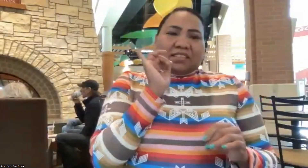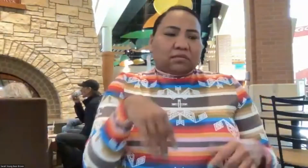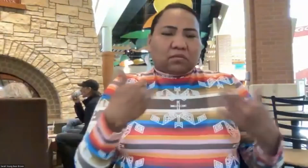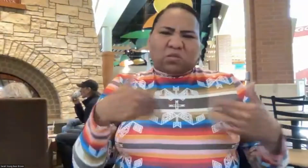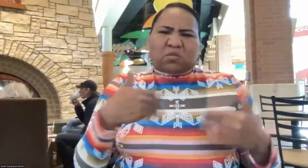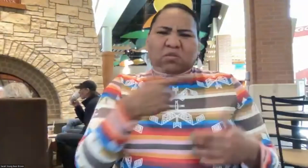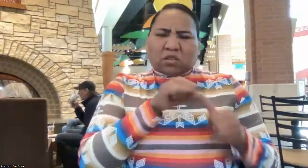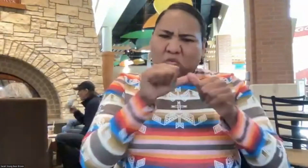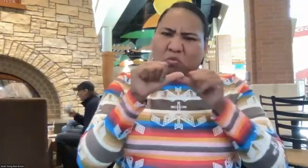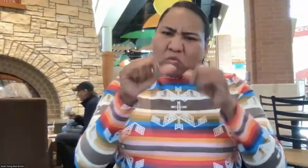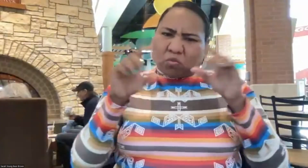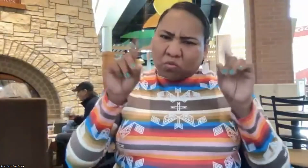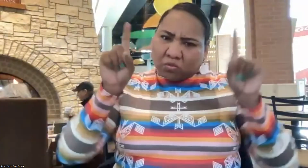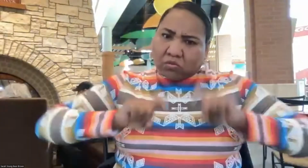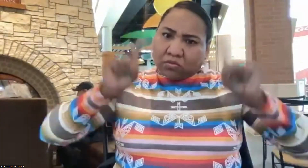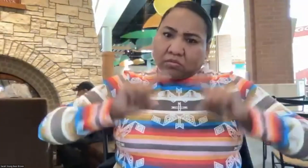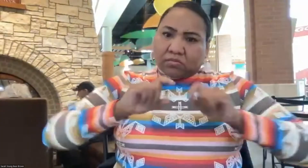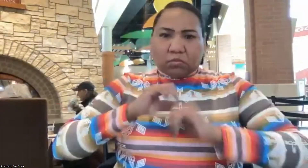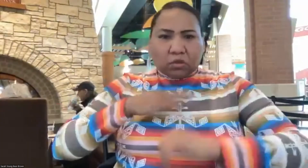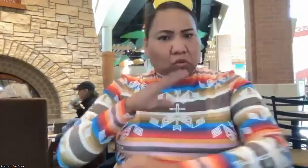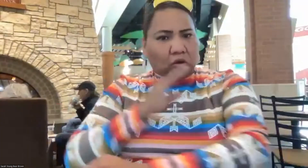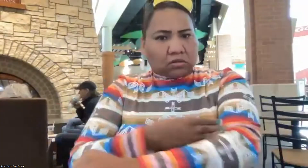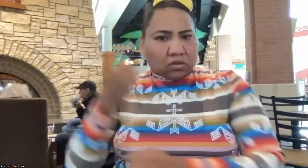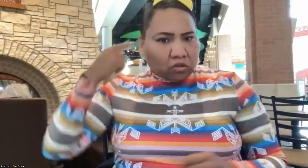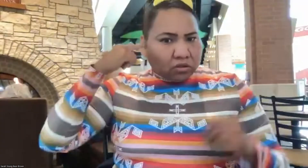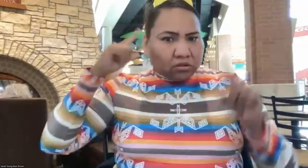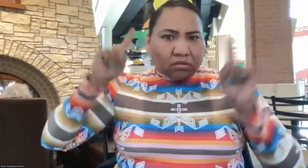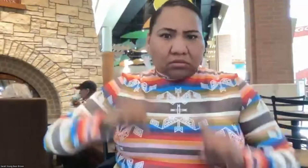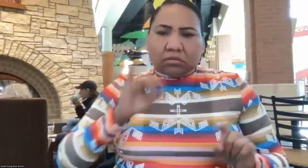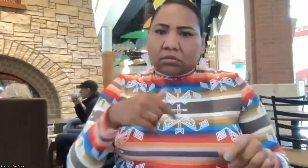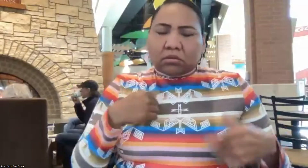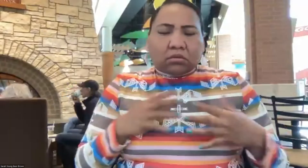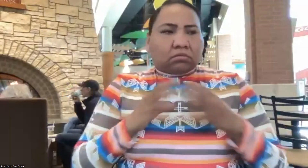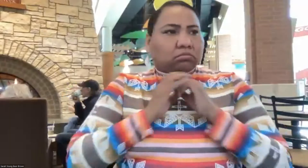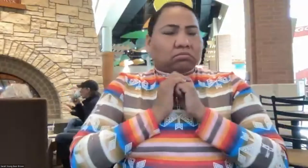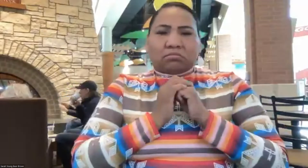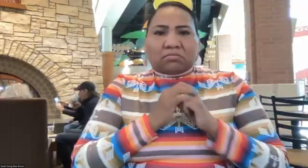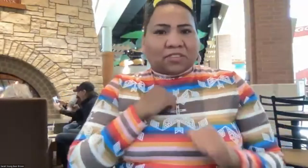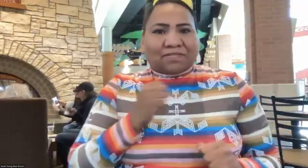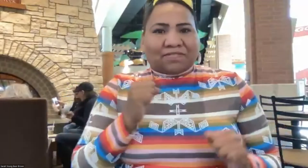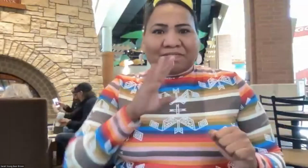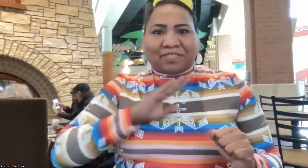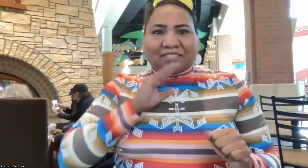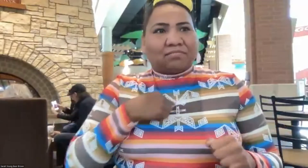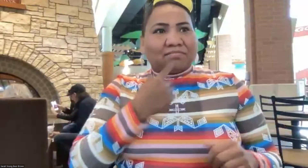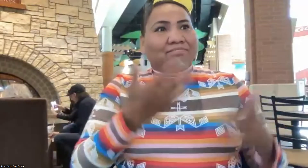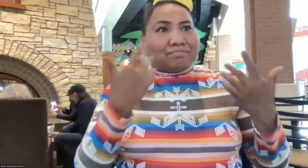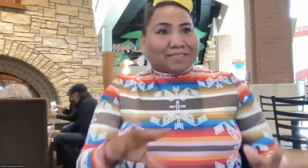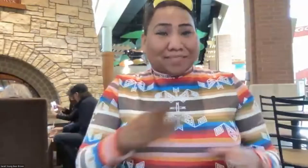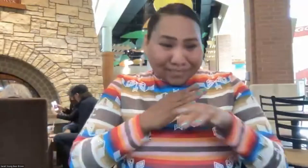stop the providers and tell them that they needed to stop because we're happy with it. There's no reason to keep testing her hearing because I